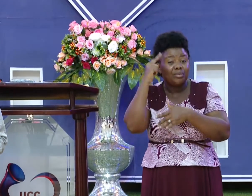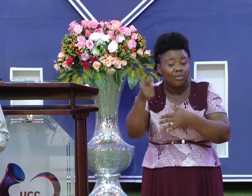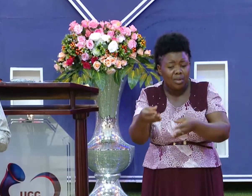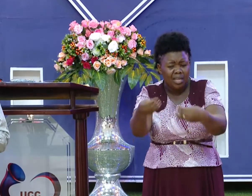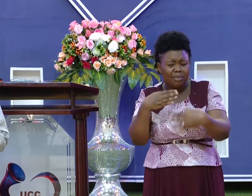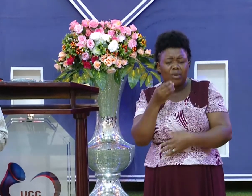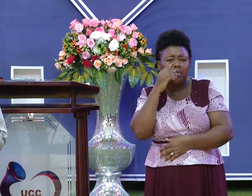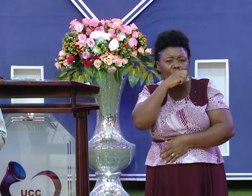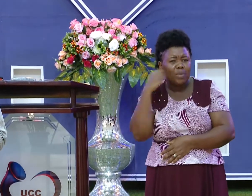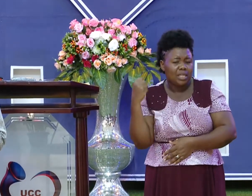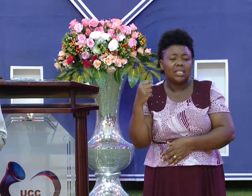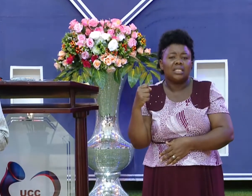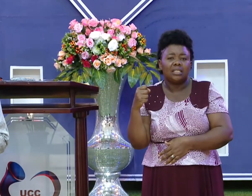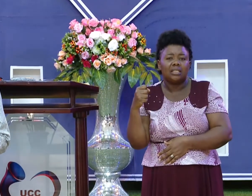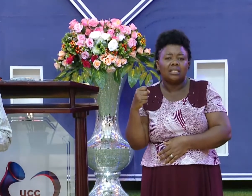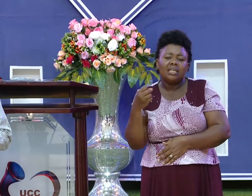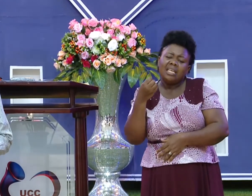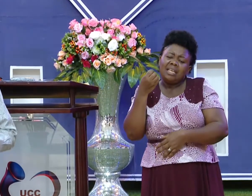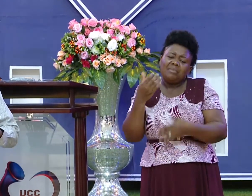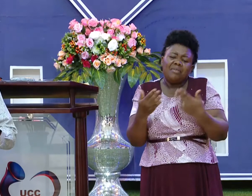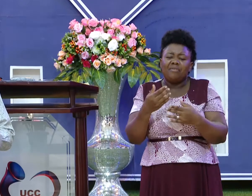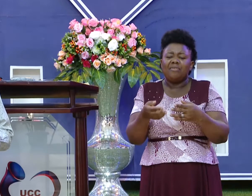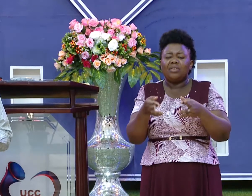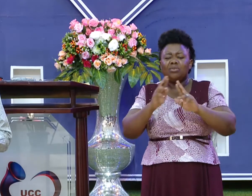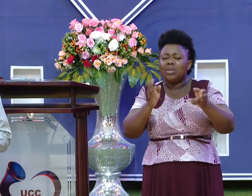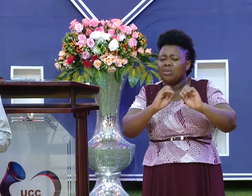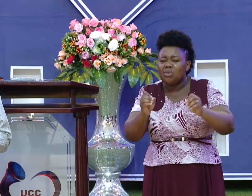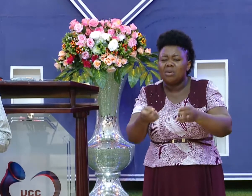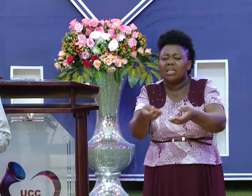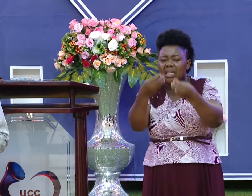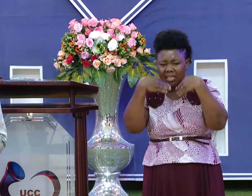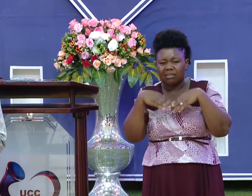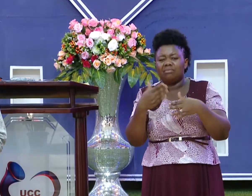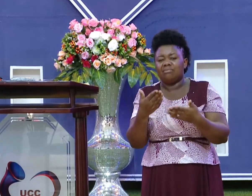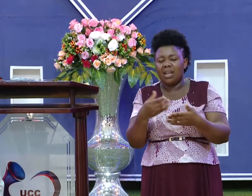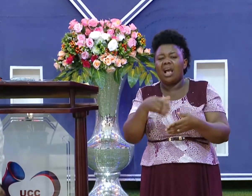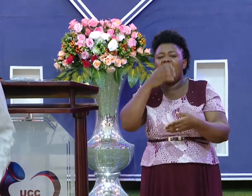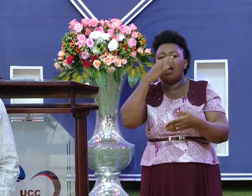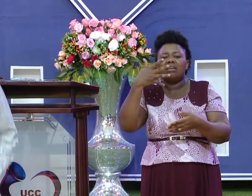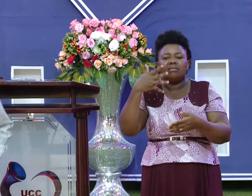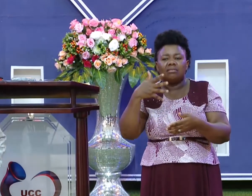tomorrow. Give me my meat. Whether it's raw, I would rather take the soup.